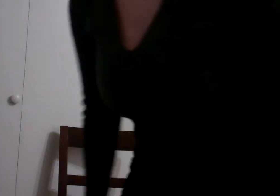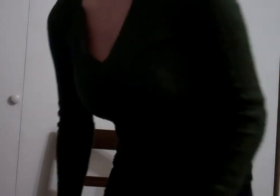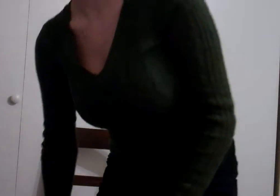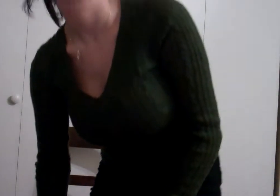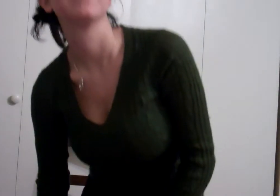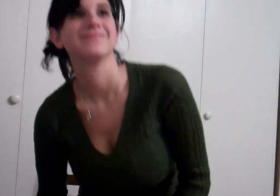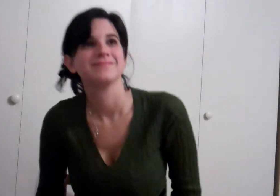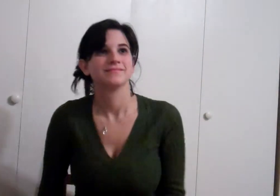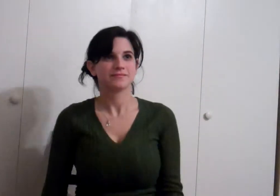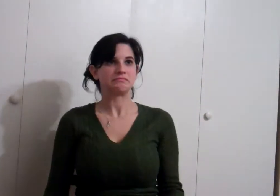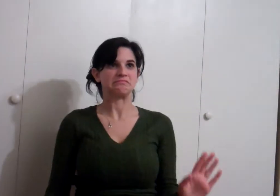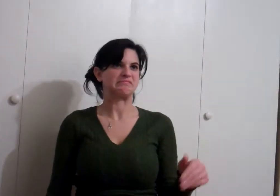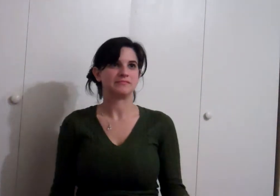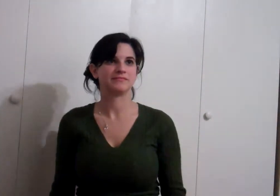ask me.